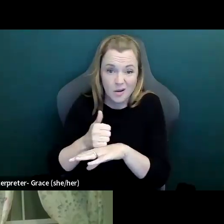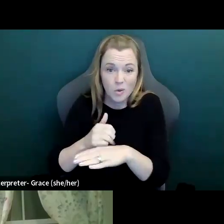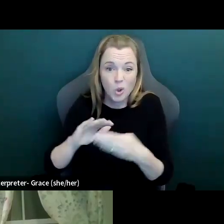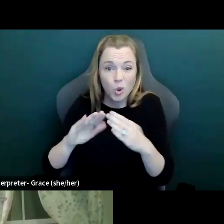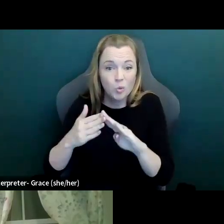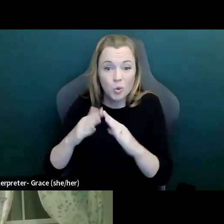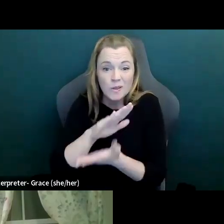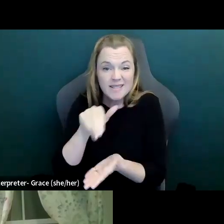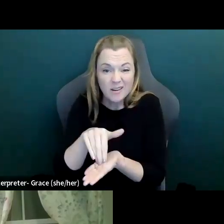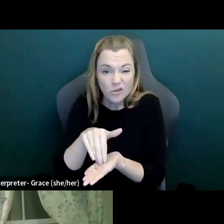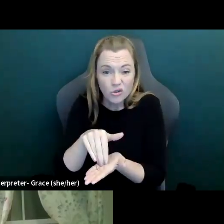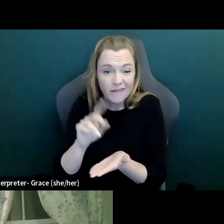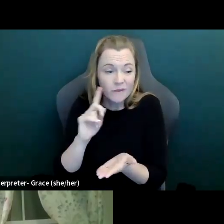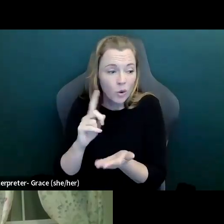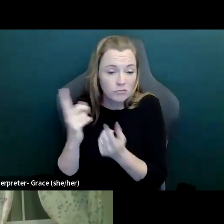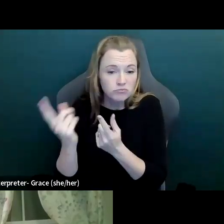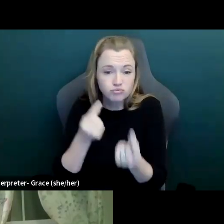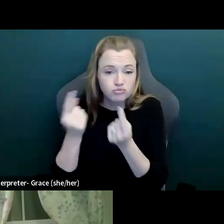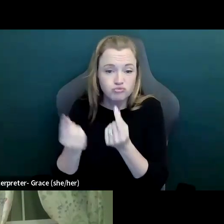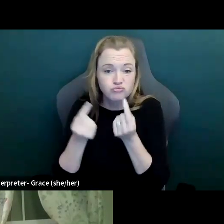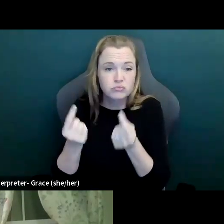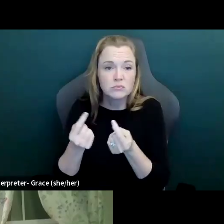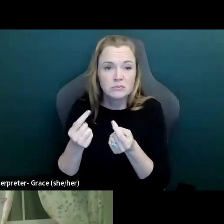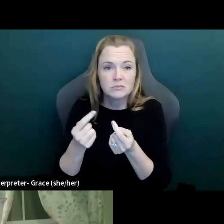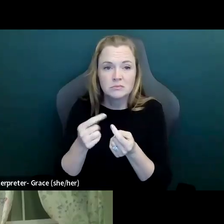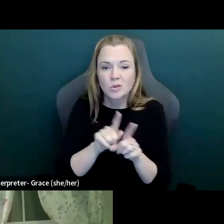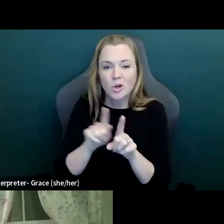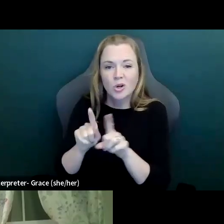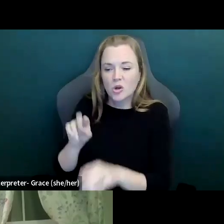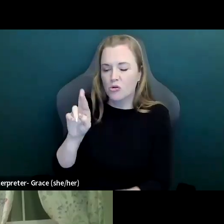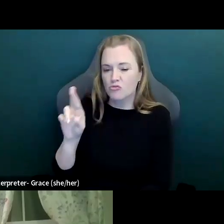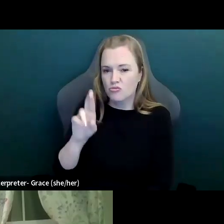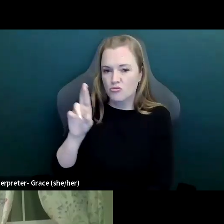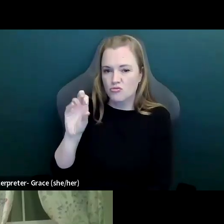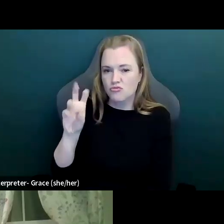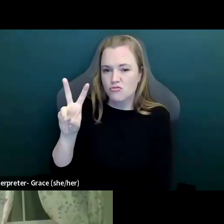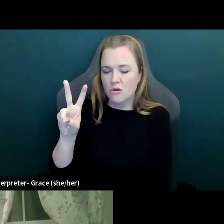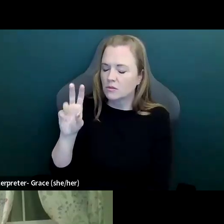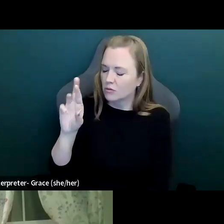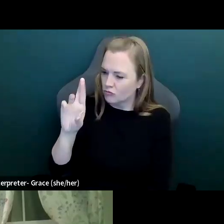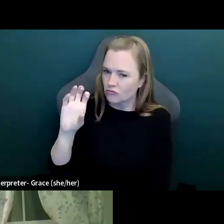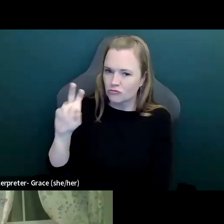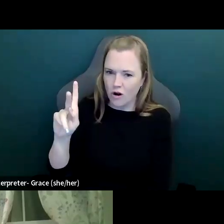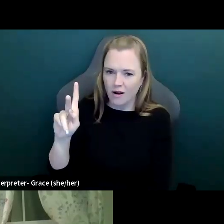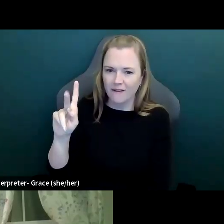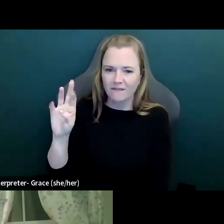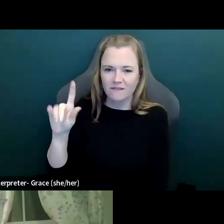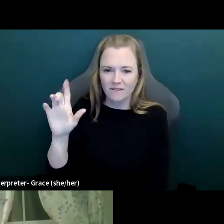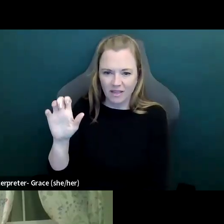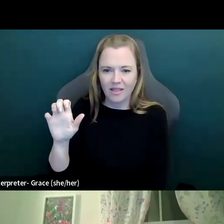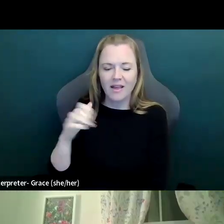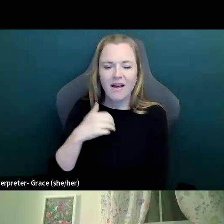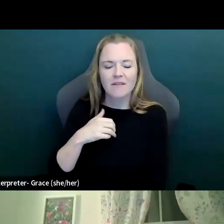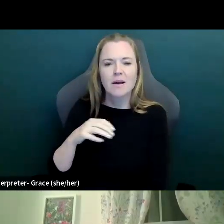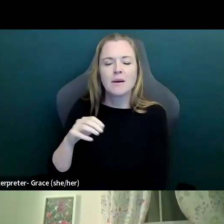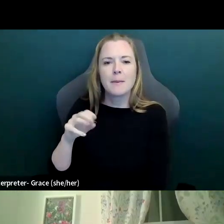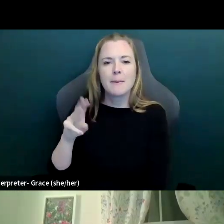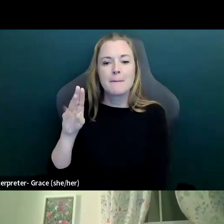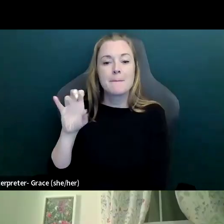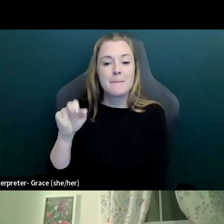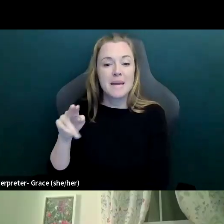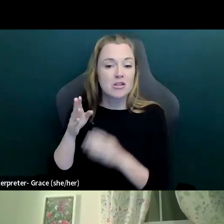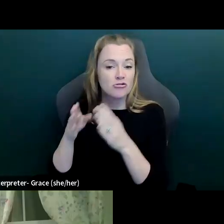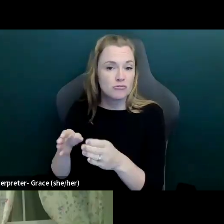for activities. Main Street, also in Rockville, you can join a membership there. So there's definitely